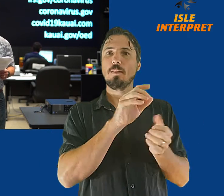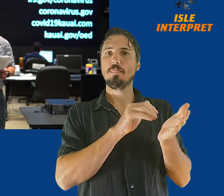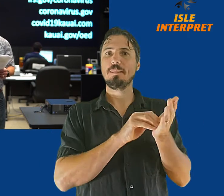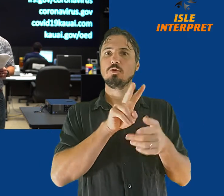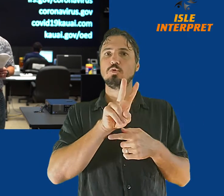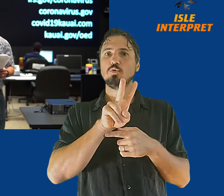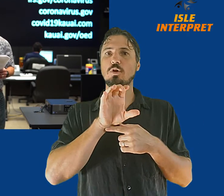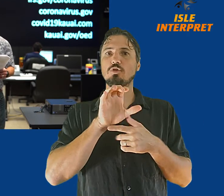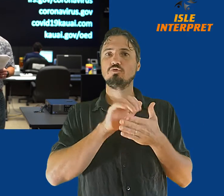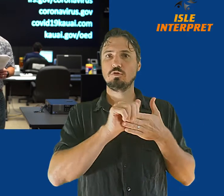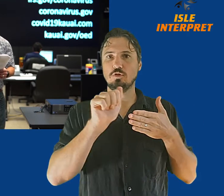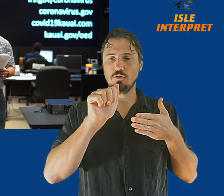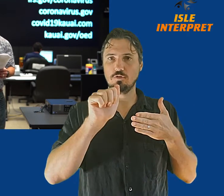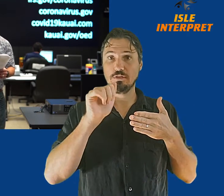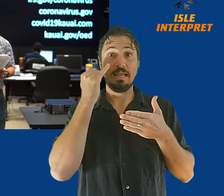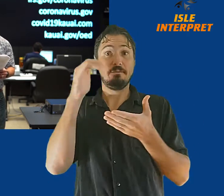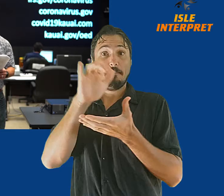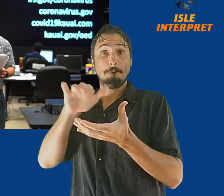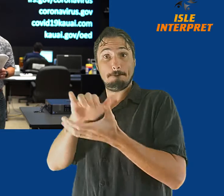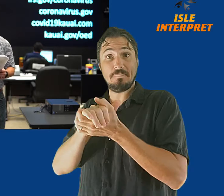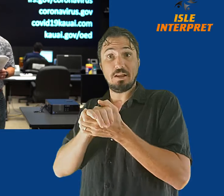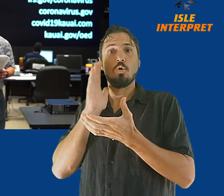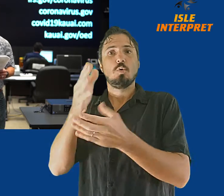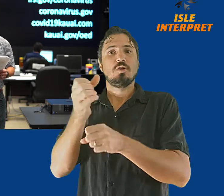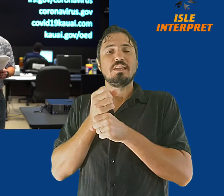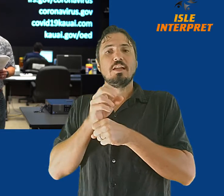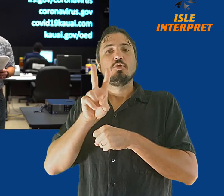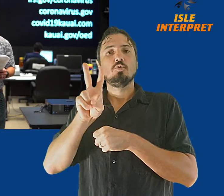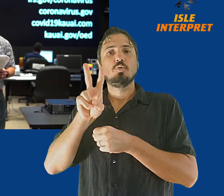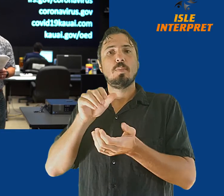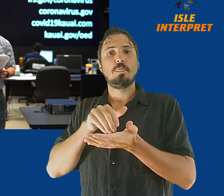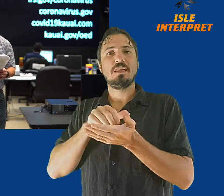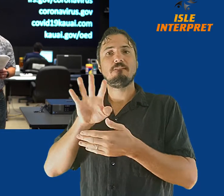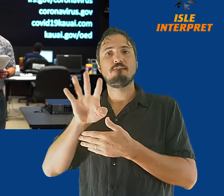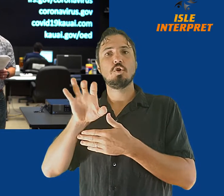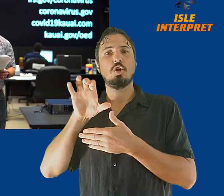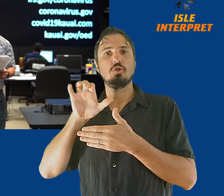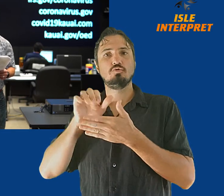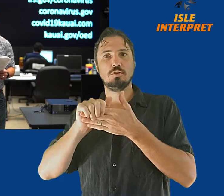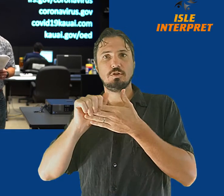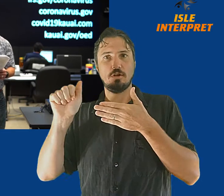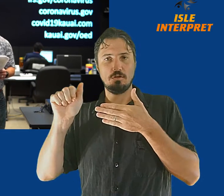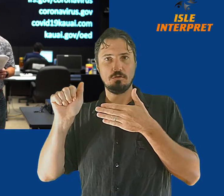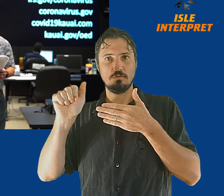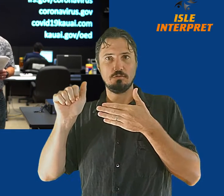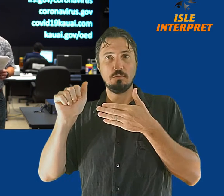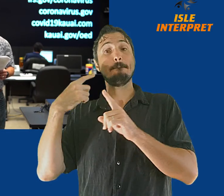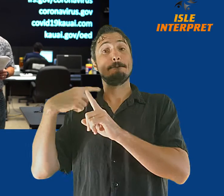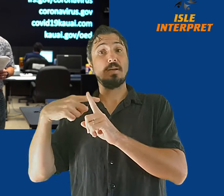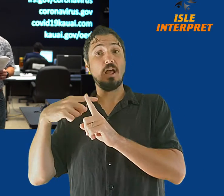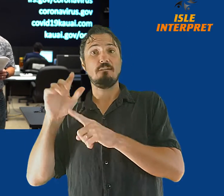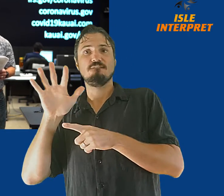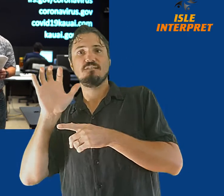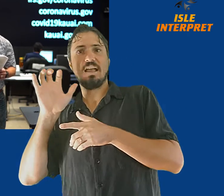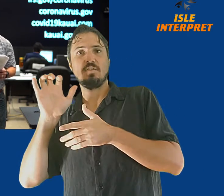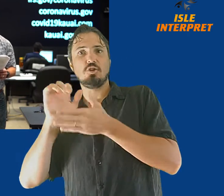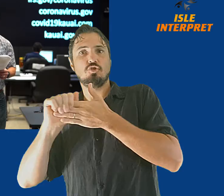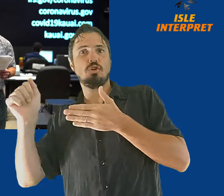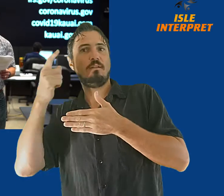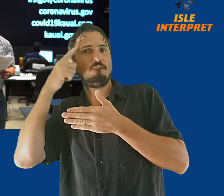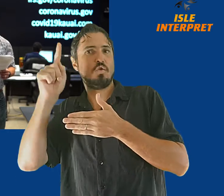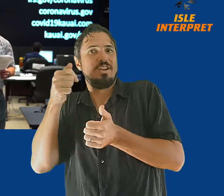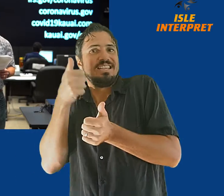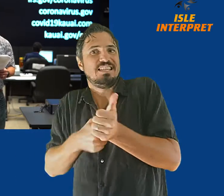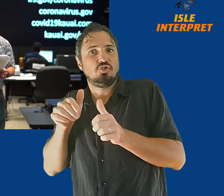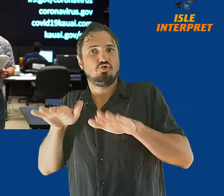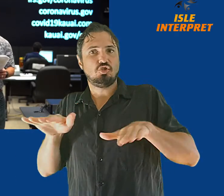$2,400, plus $500 will be added for every child. The amount you receive will depend on your adjusted gross income. We will